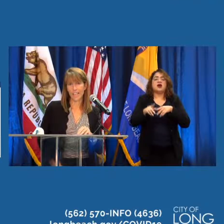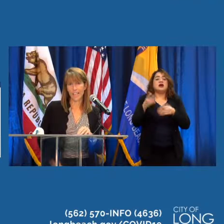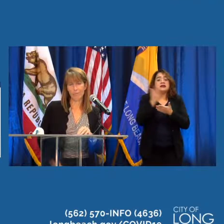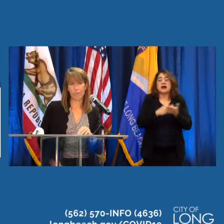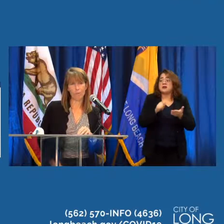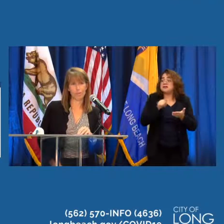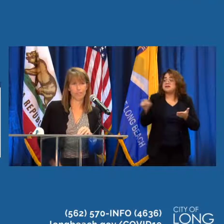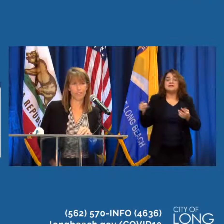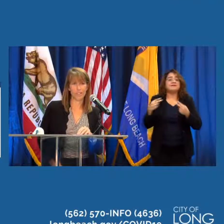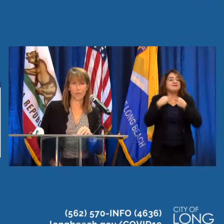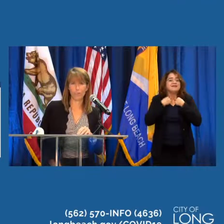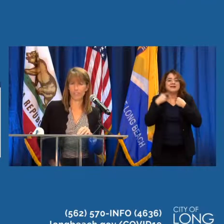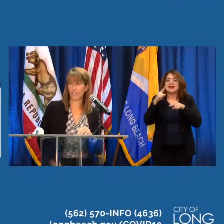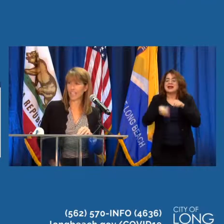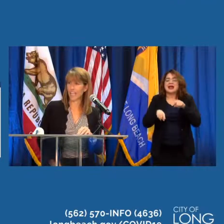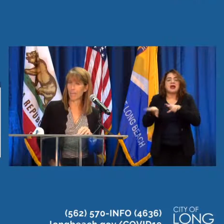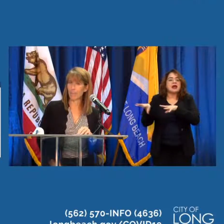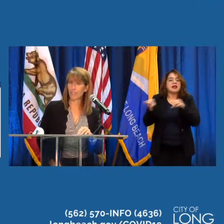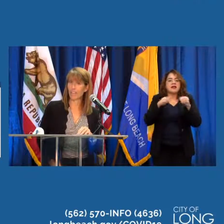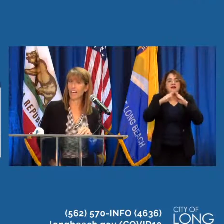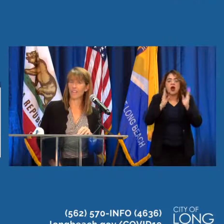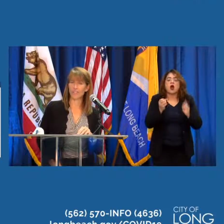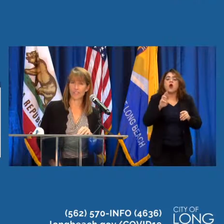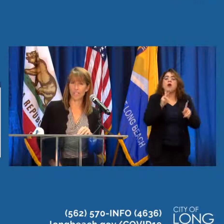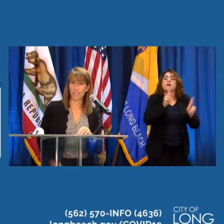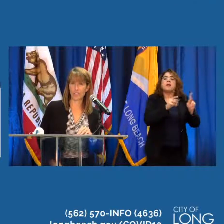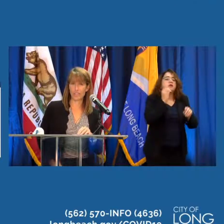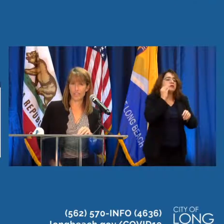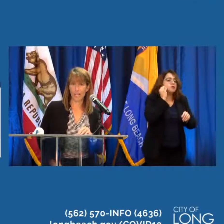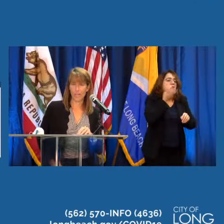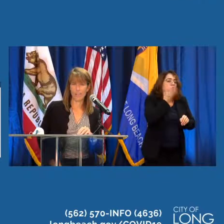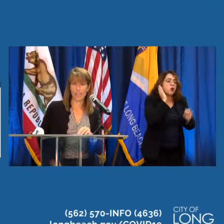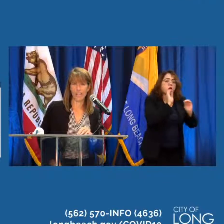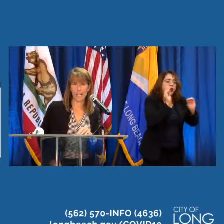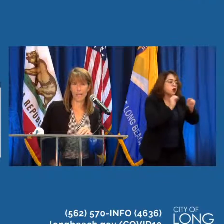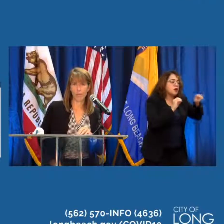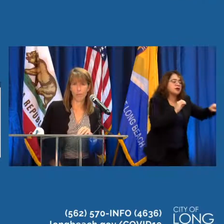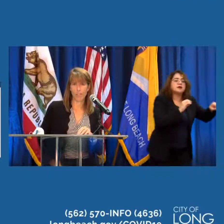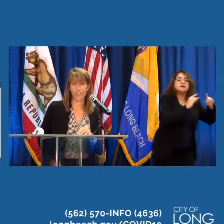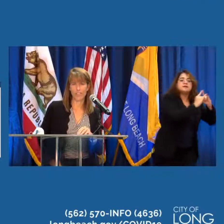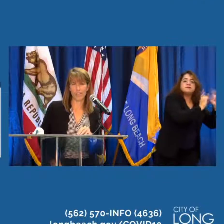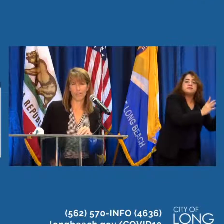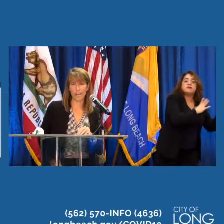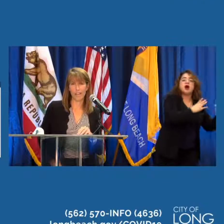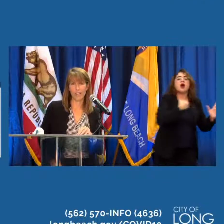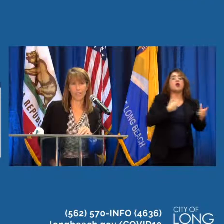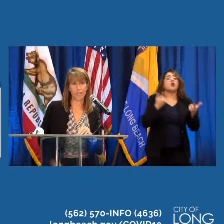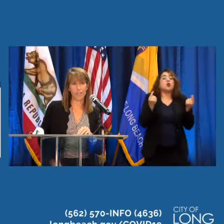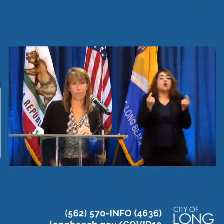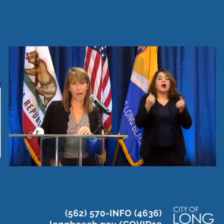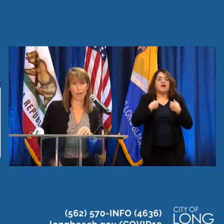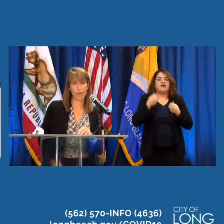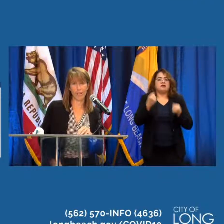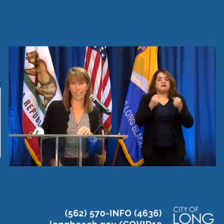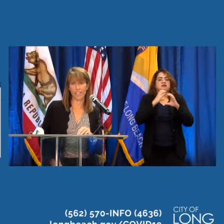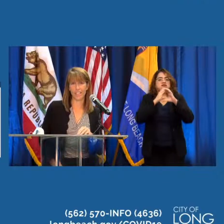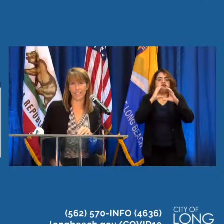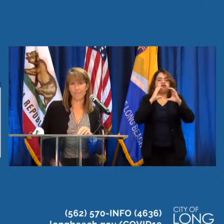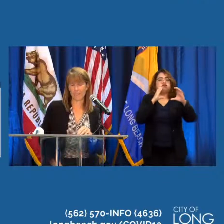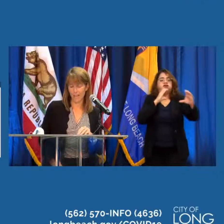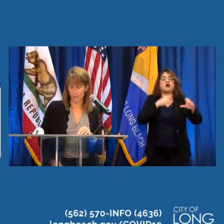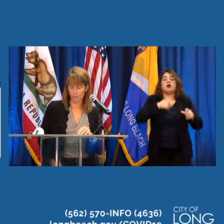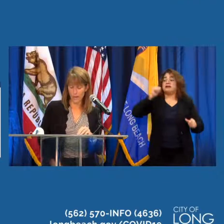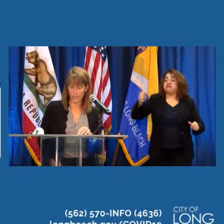house, or people experiencing homelessness in encampments and in other situations, we are taking our mobile testing unit out, and we do pop-up